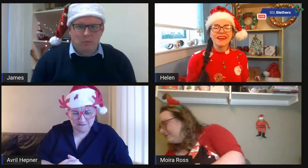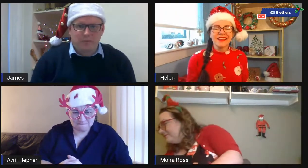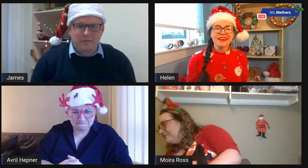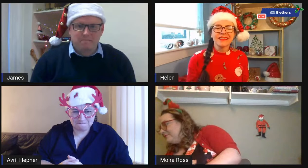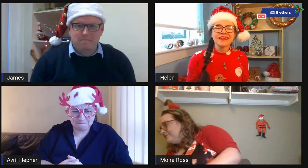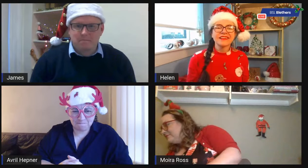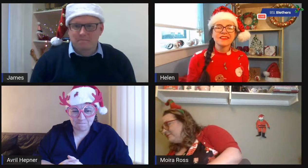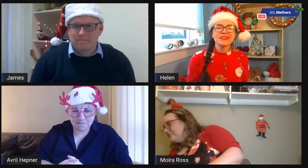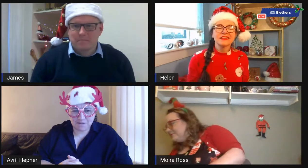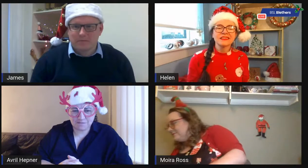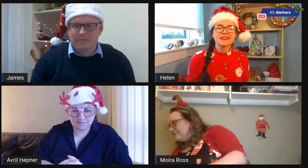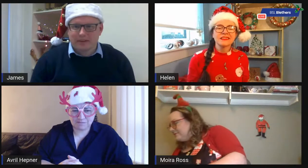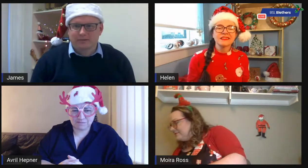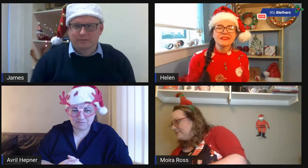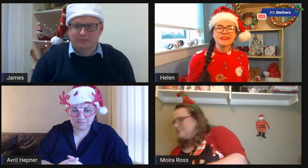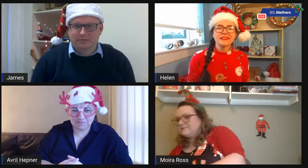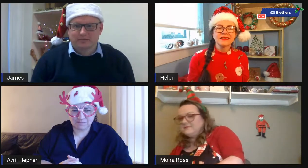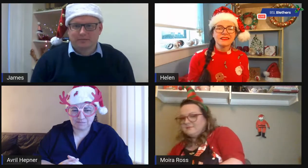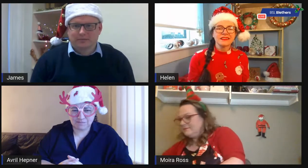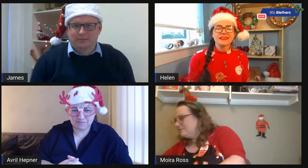a special Christmas dinner bowl.